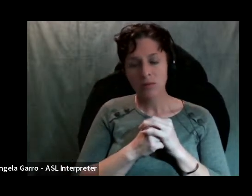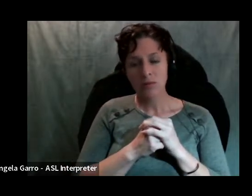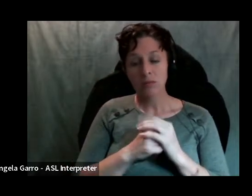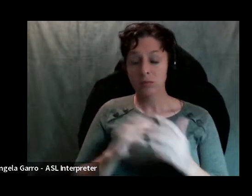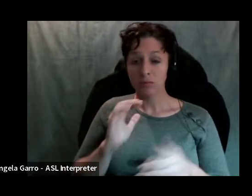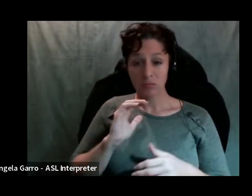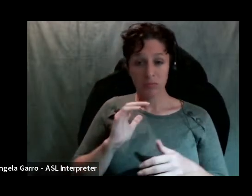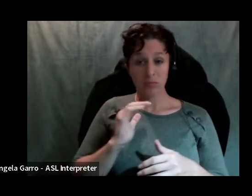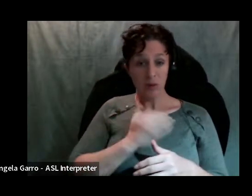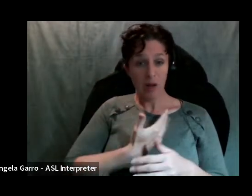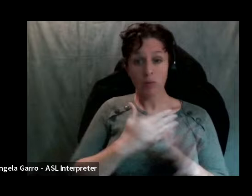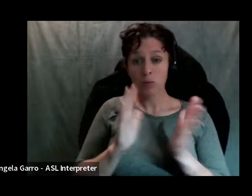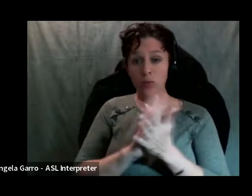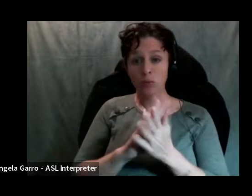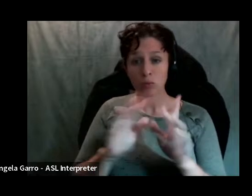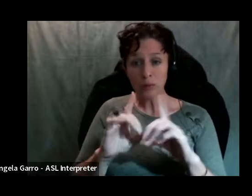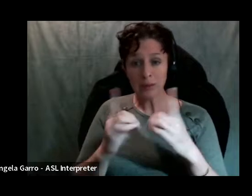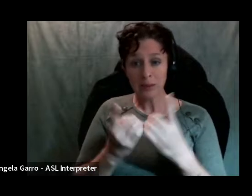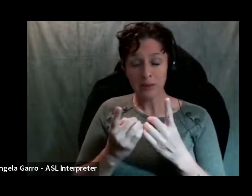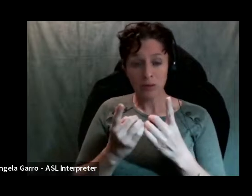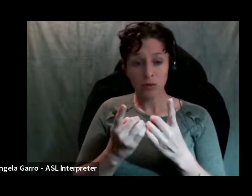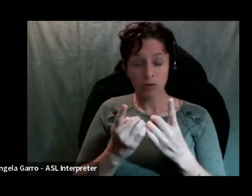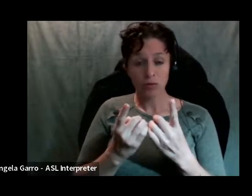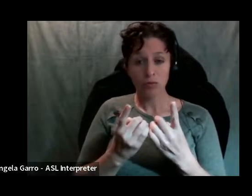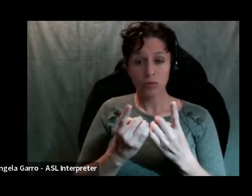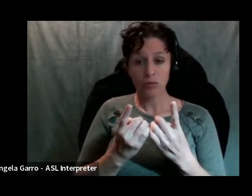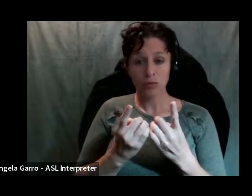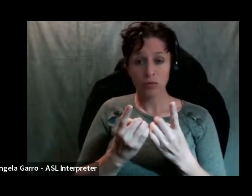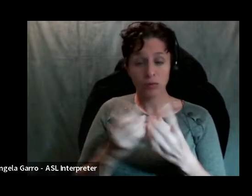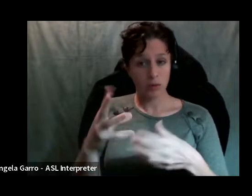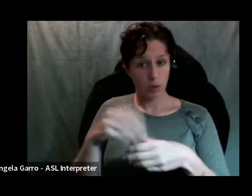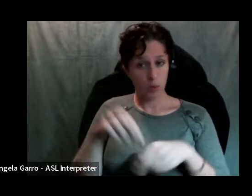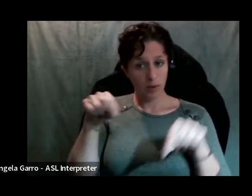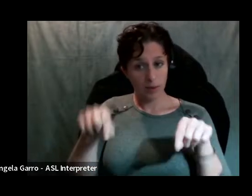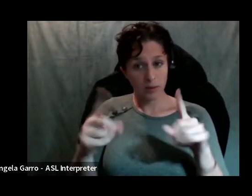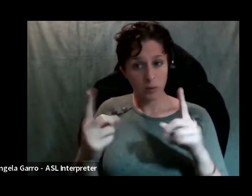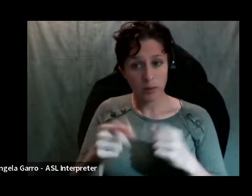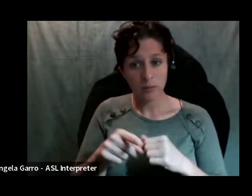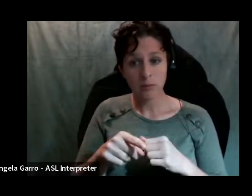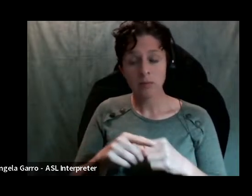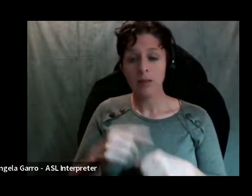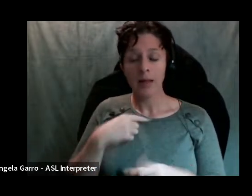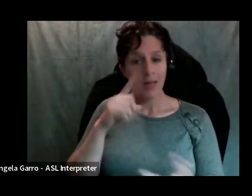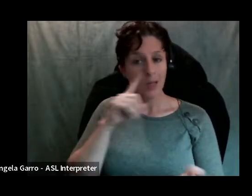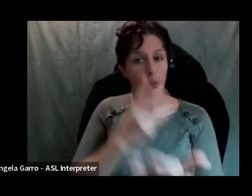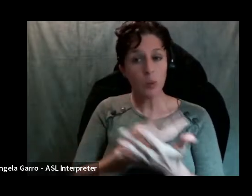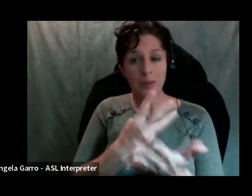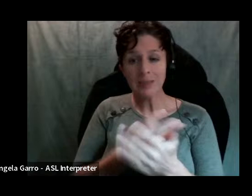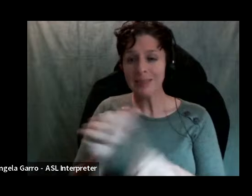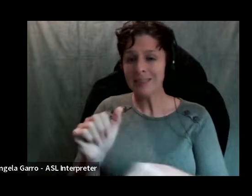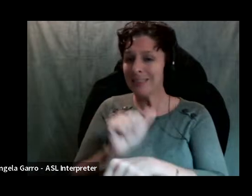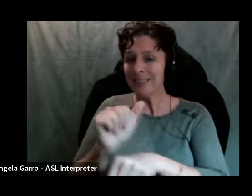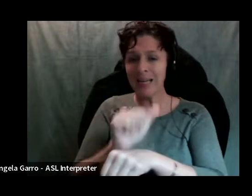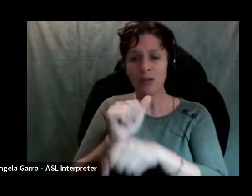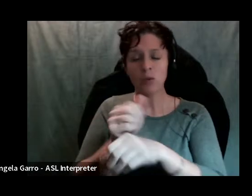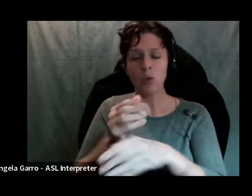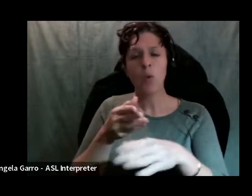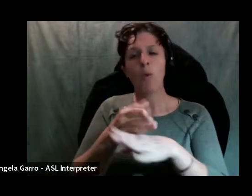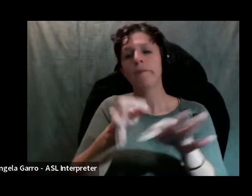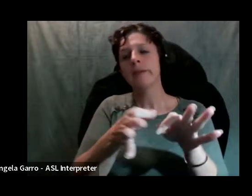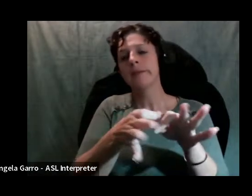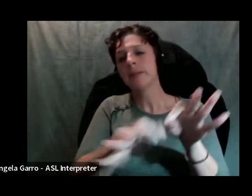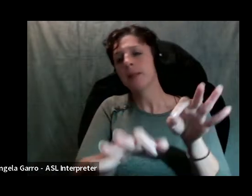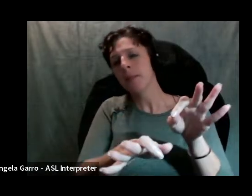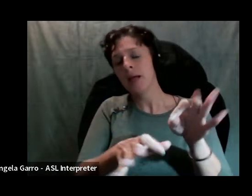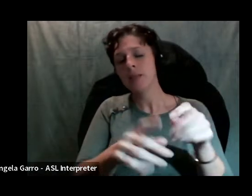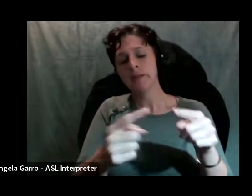However, in our school district, including this one, I've witnessed a dangerous oversimplification of